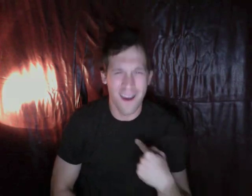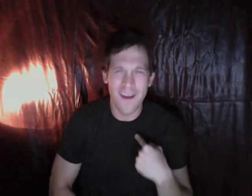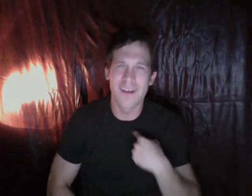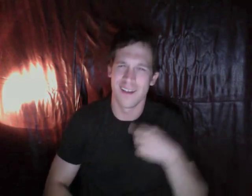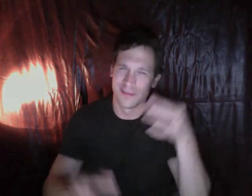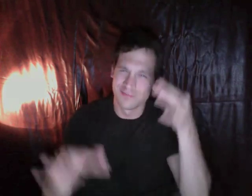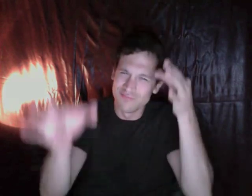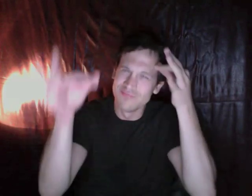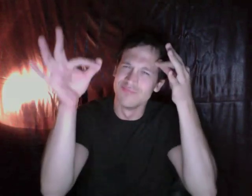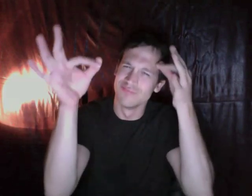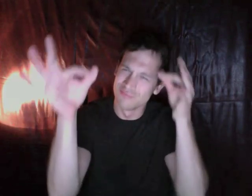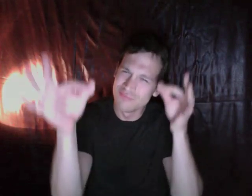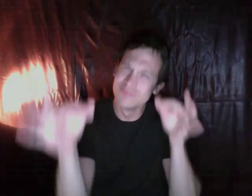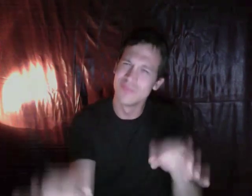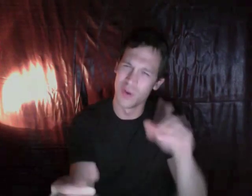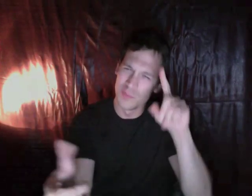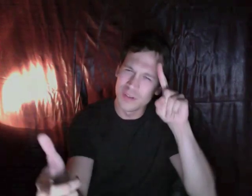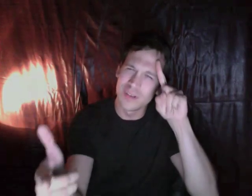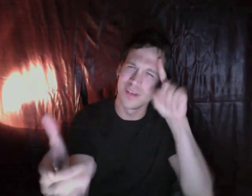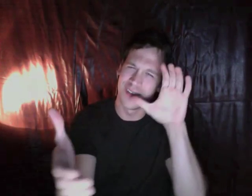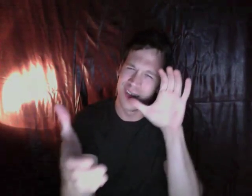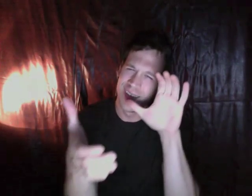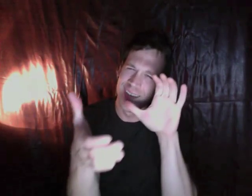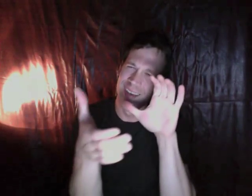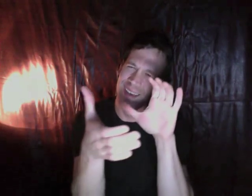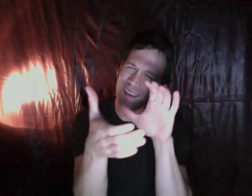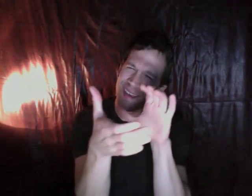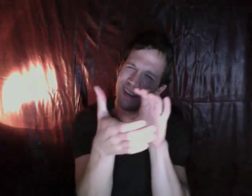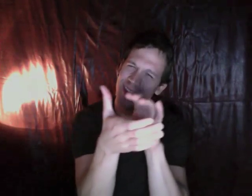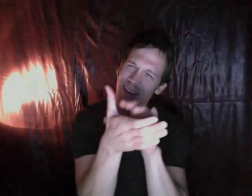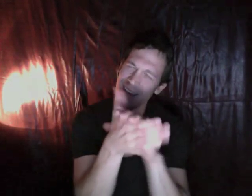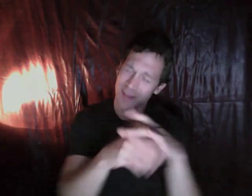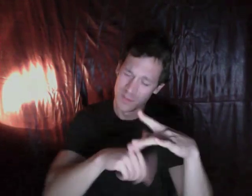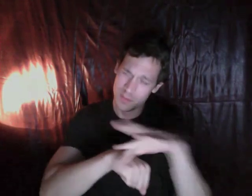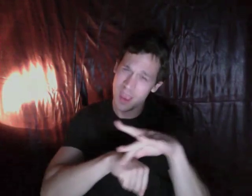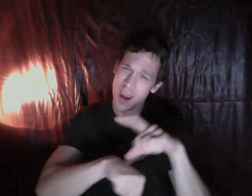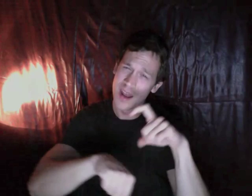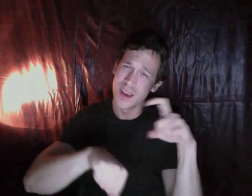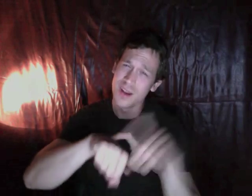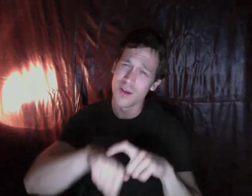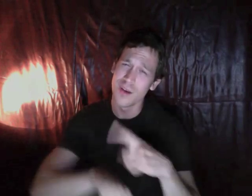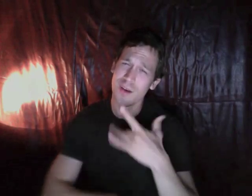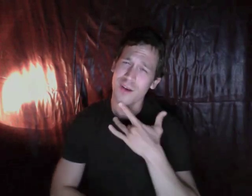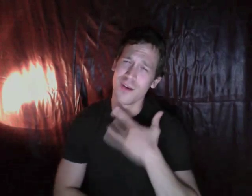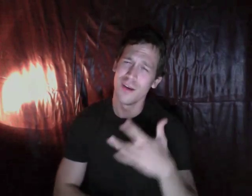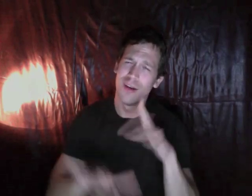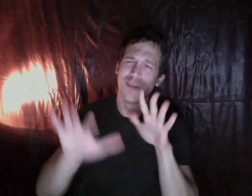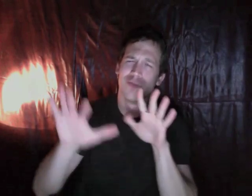I'd like to make myself believe that planet Earth